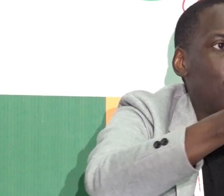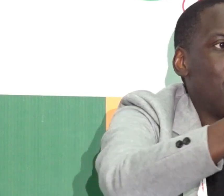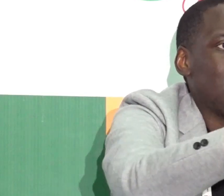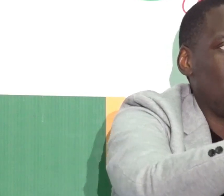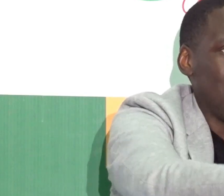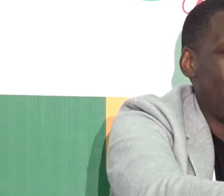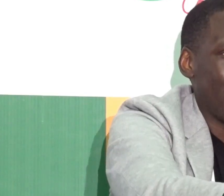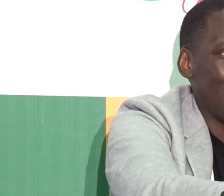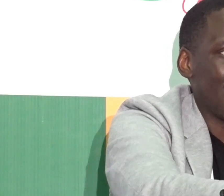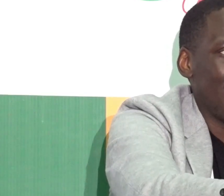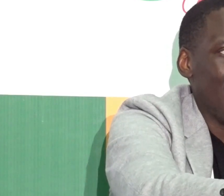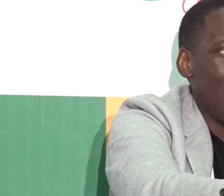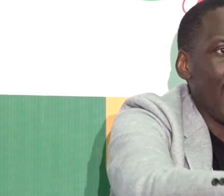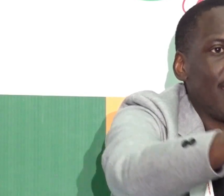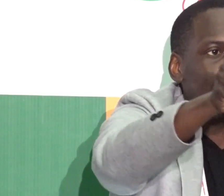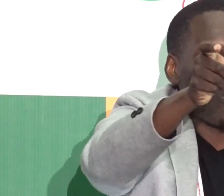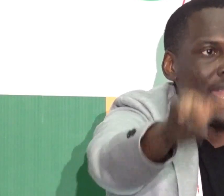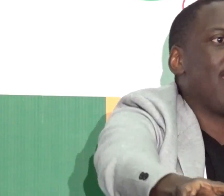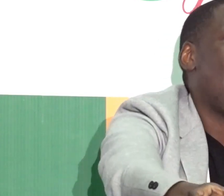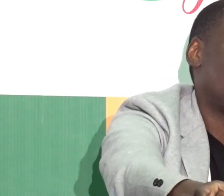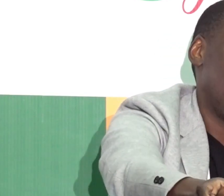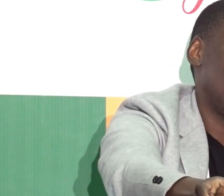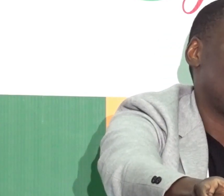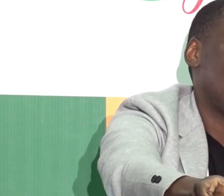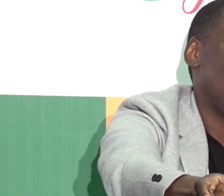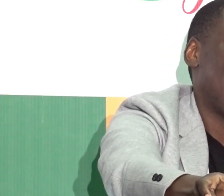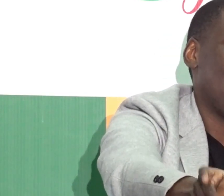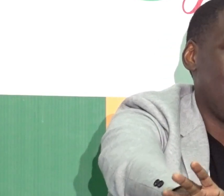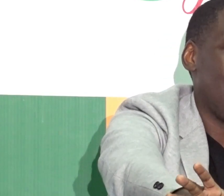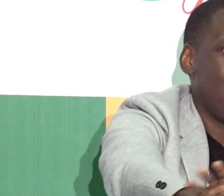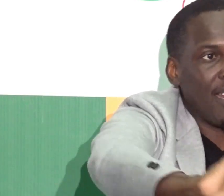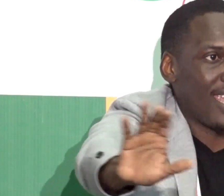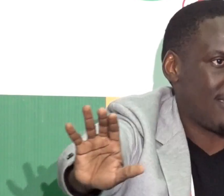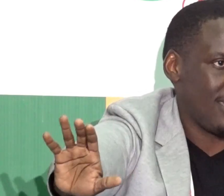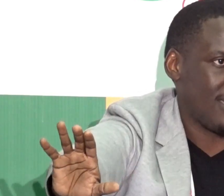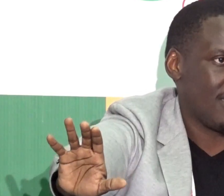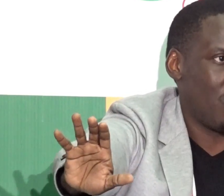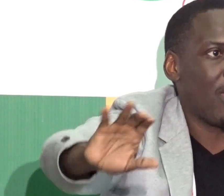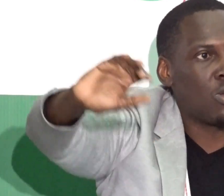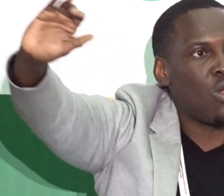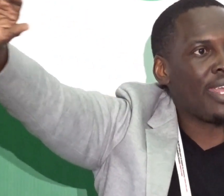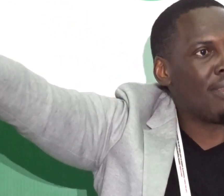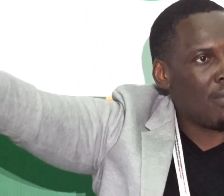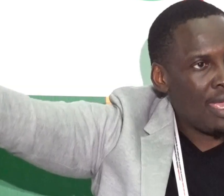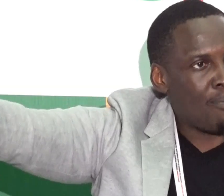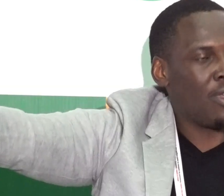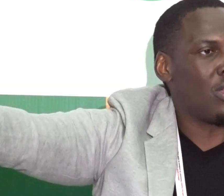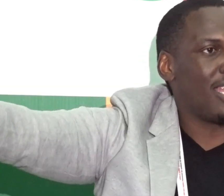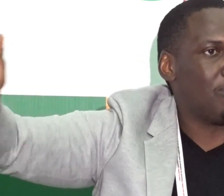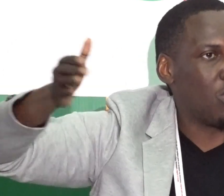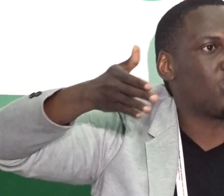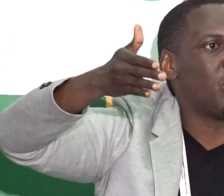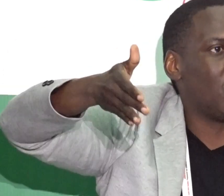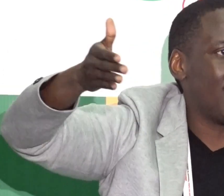get information during pregnancy and when the outcome is available, and that's it. We are not going beyond that because we know that it's